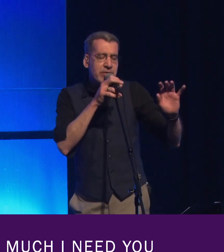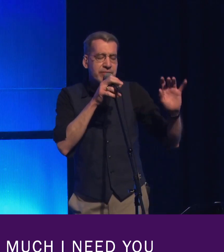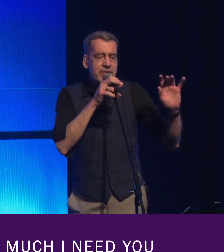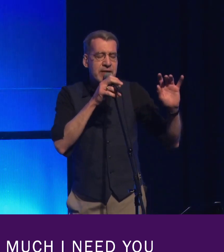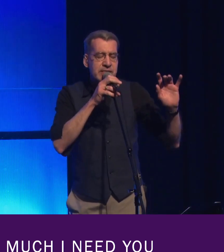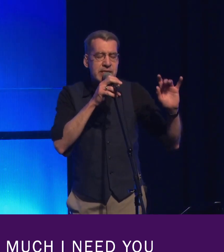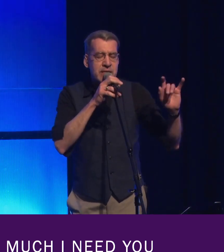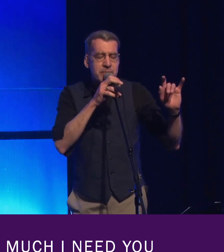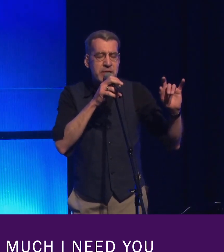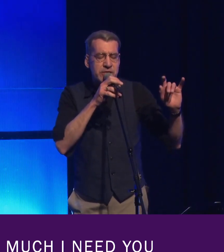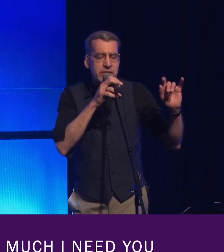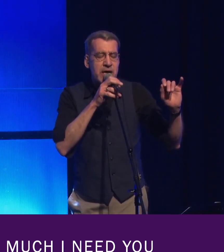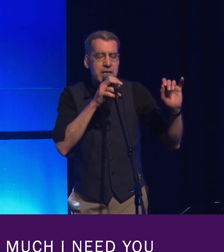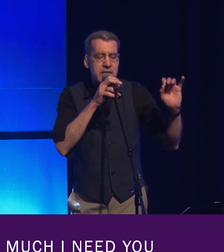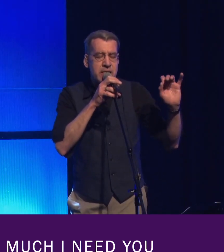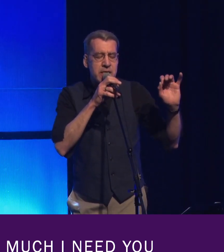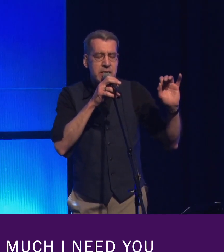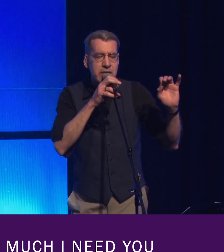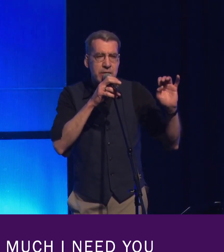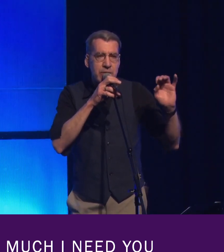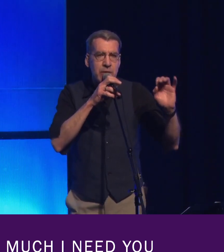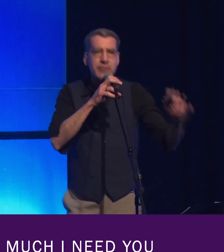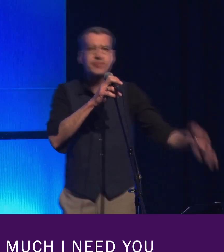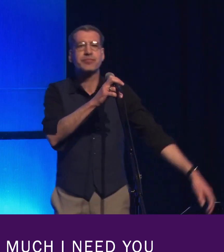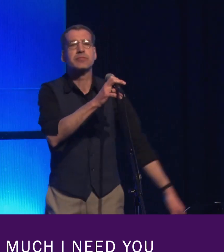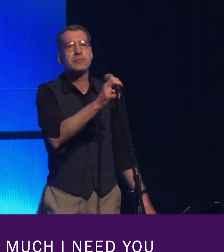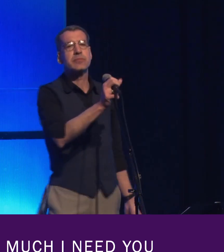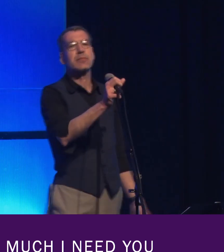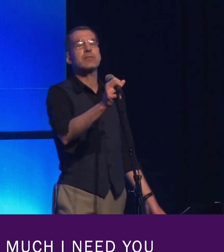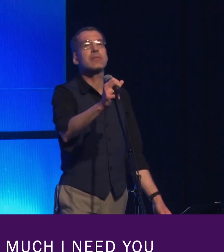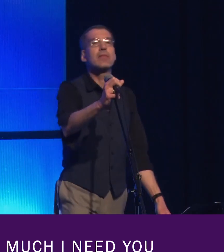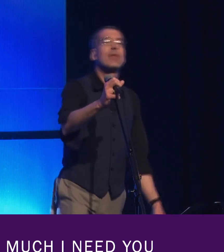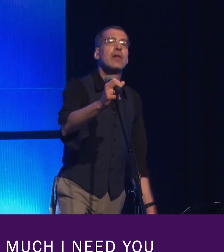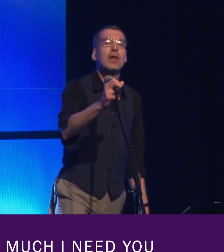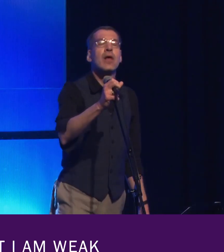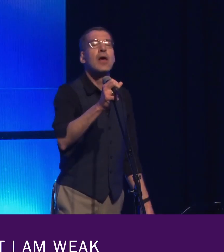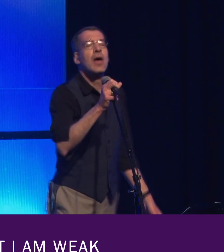Well, I confess how much I need you.